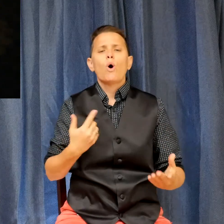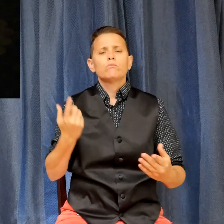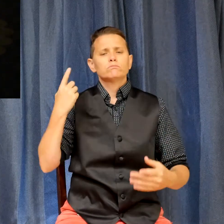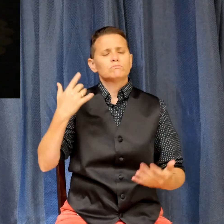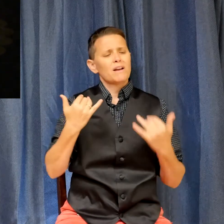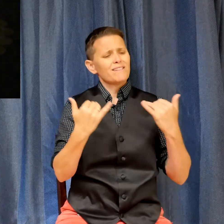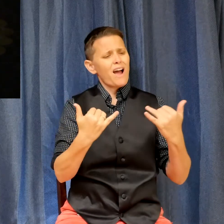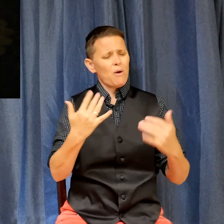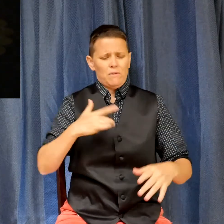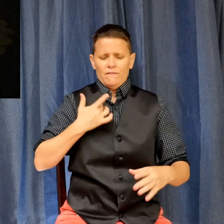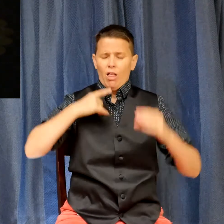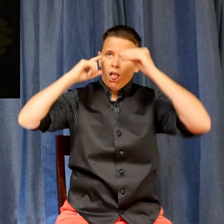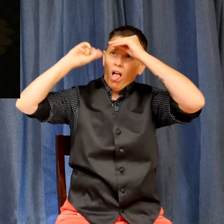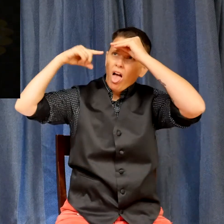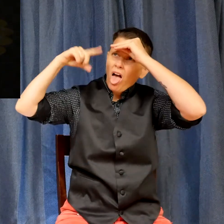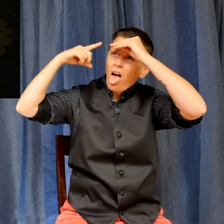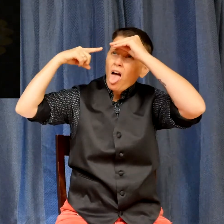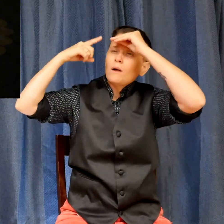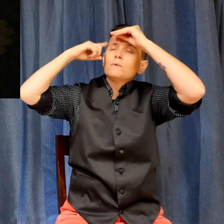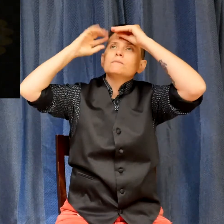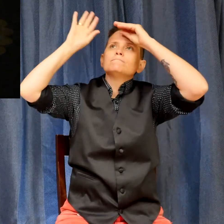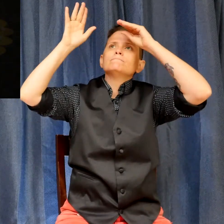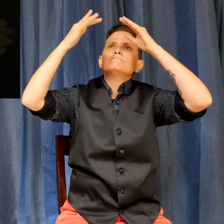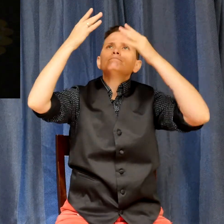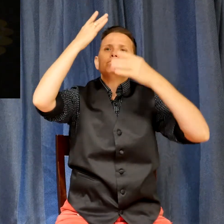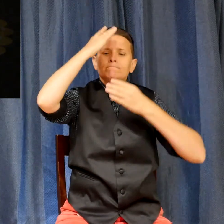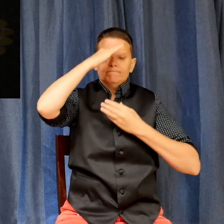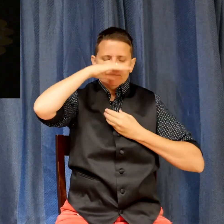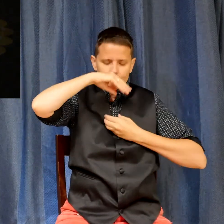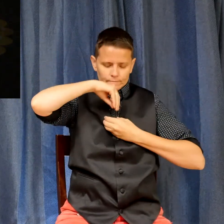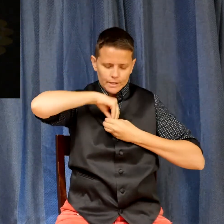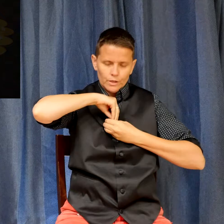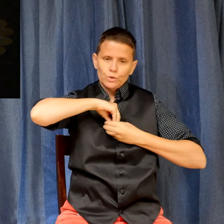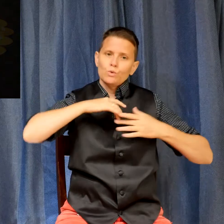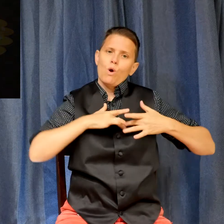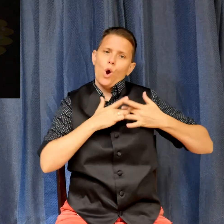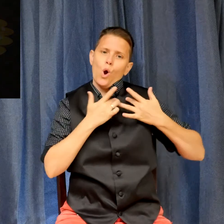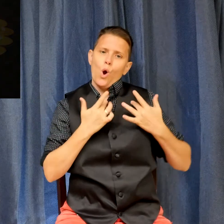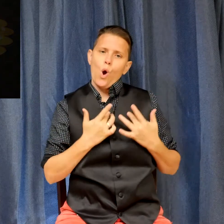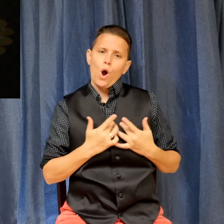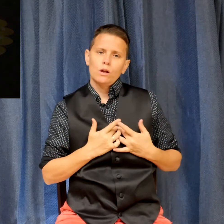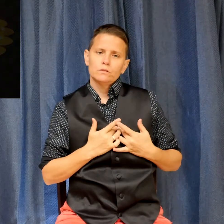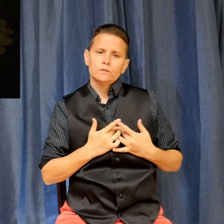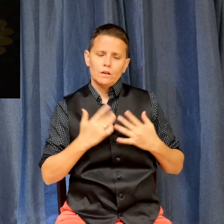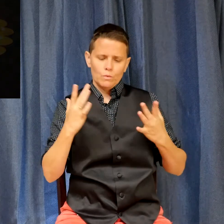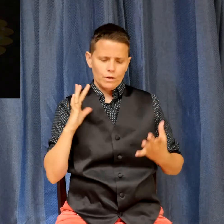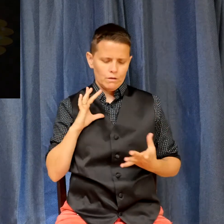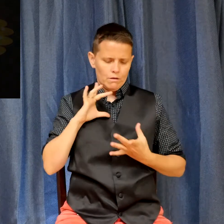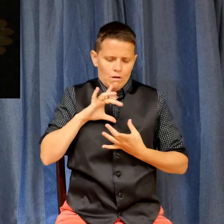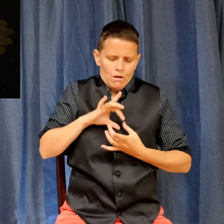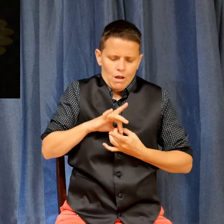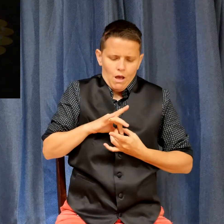hearts, where we connect with the core of our being as love.